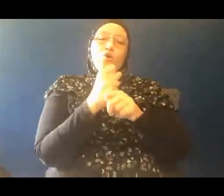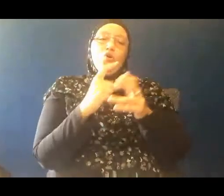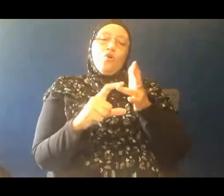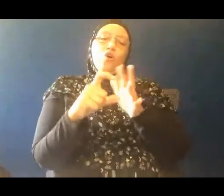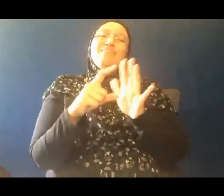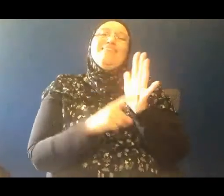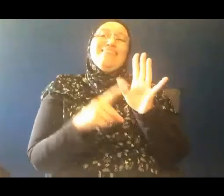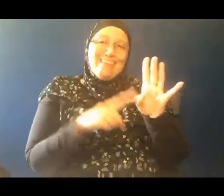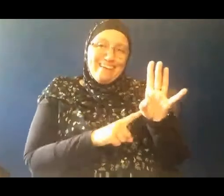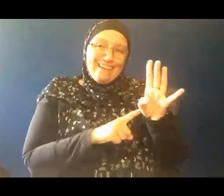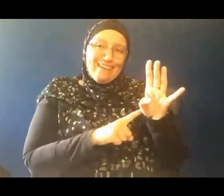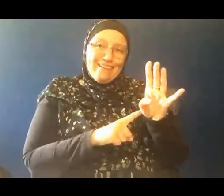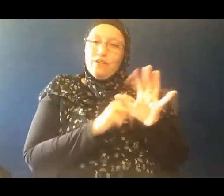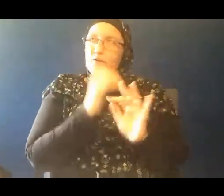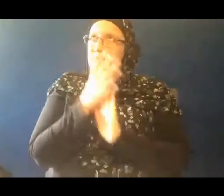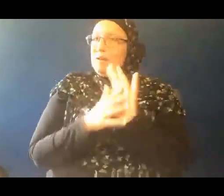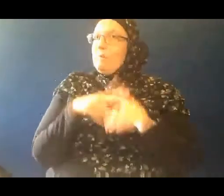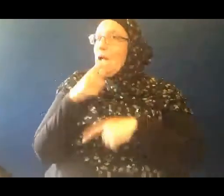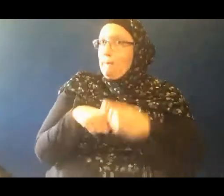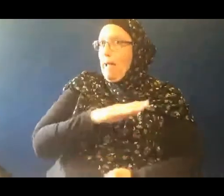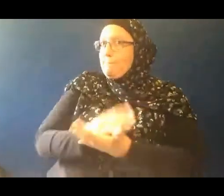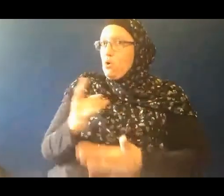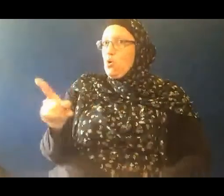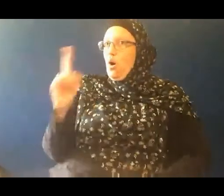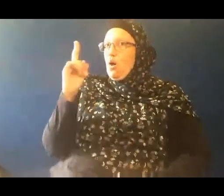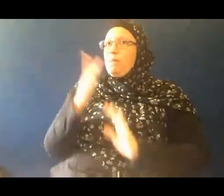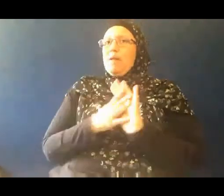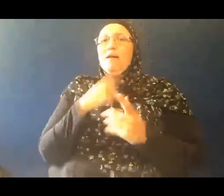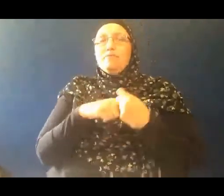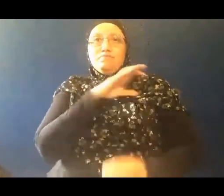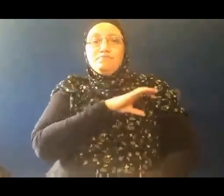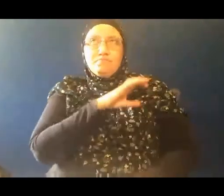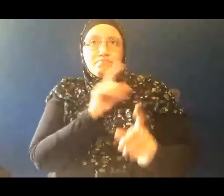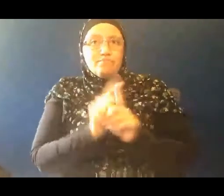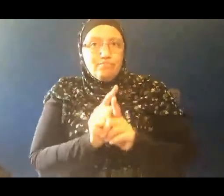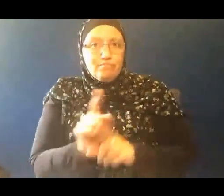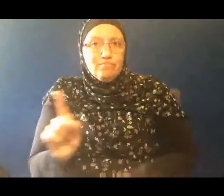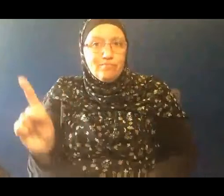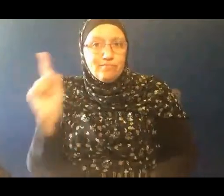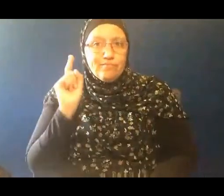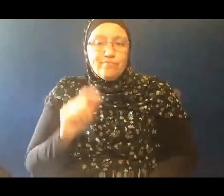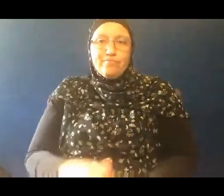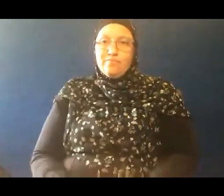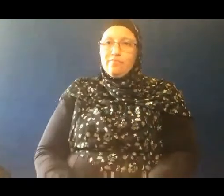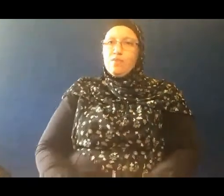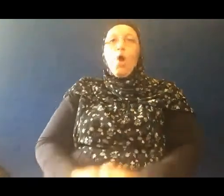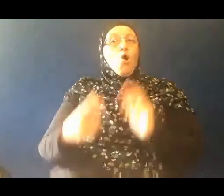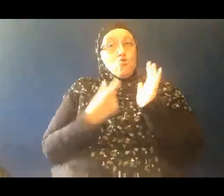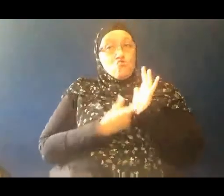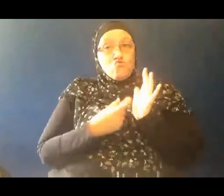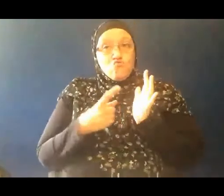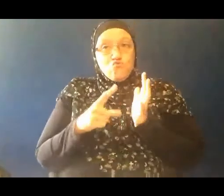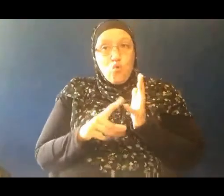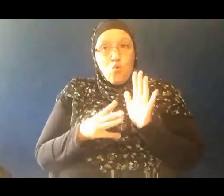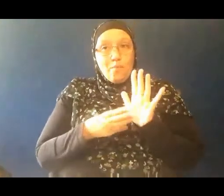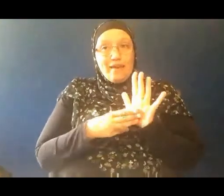you become forbearing, and therefore you act godly. Muslim mystics like Rumi, they give an example, a